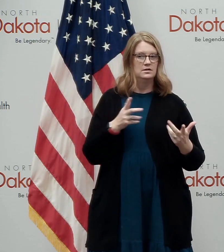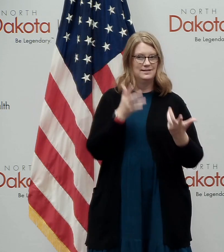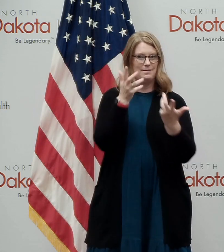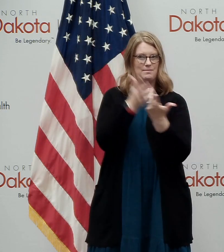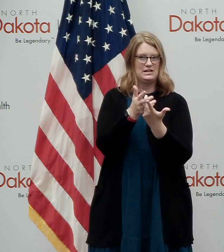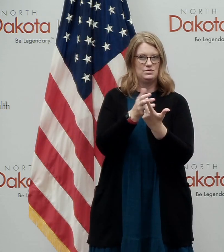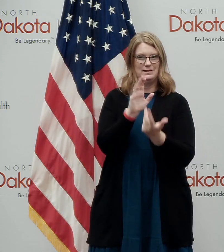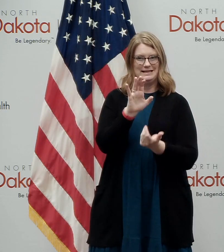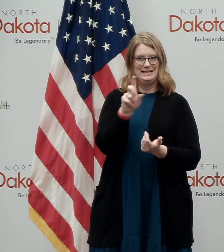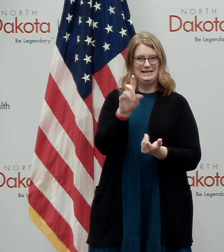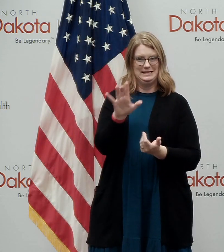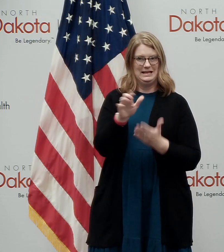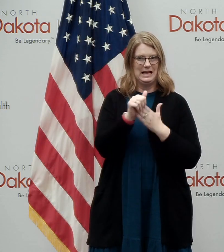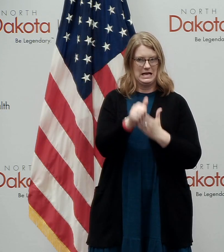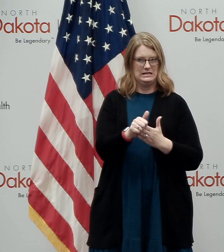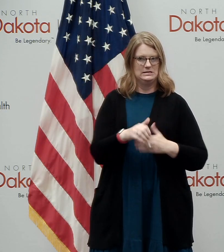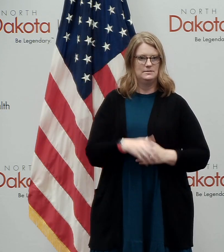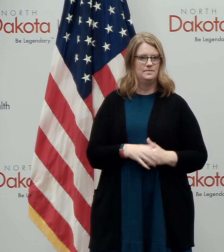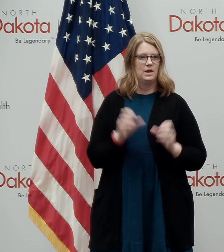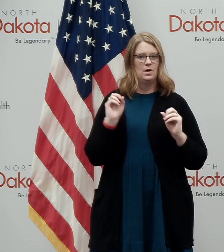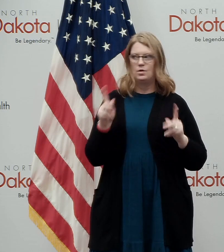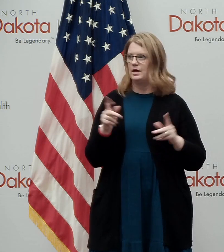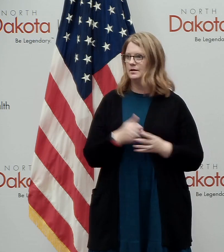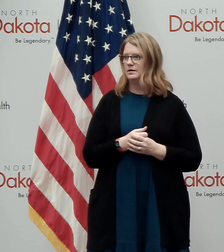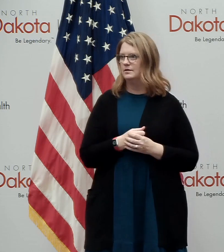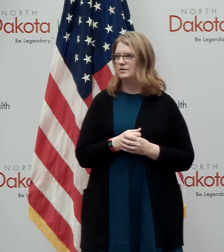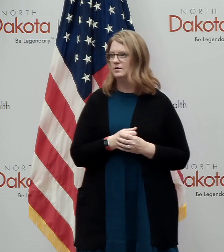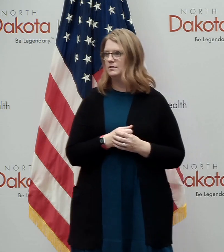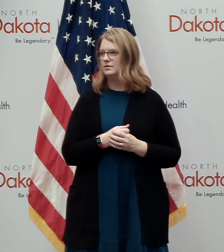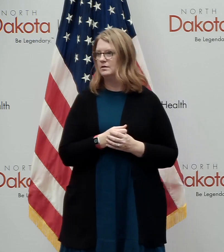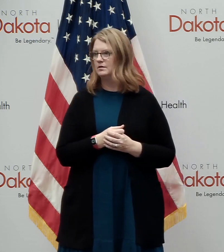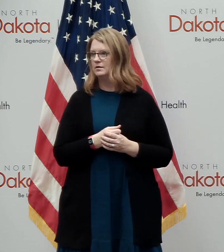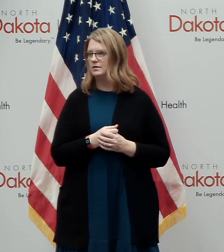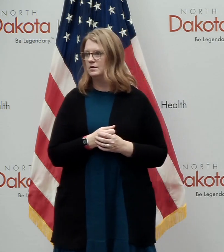the CDC guidance. Okay.